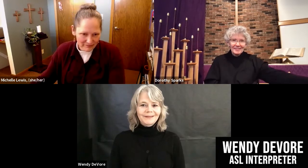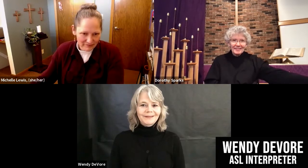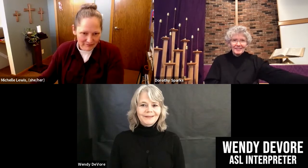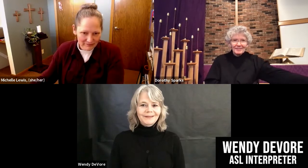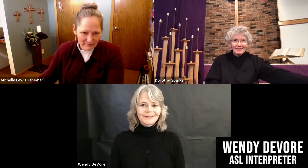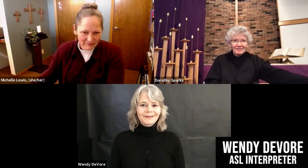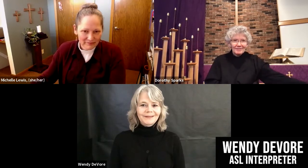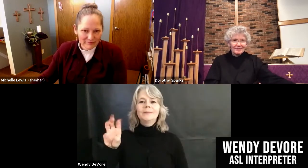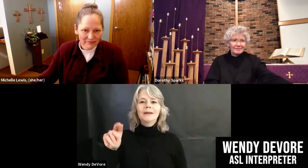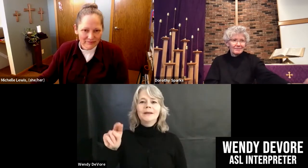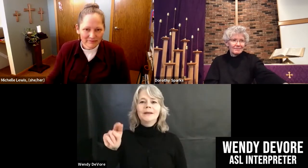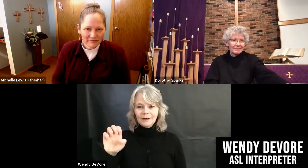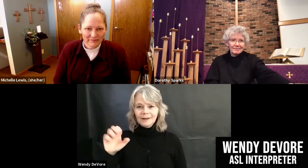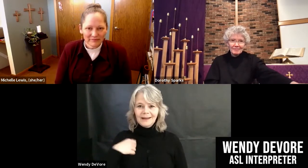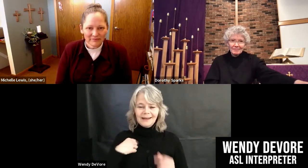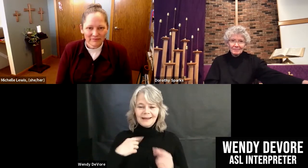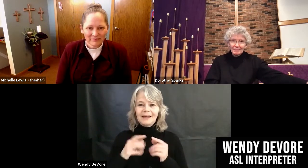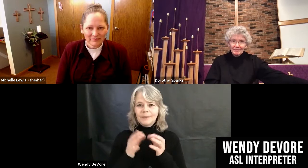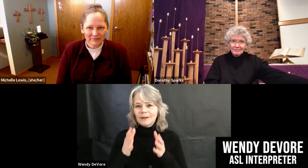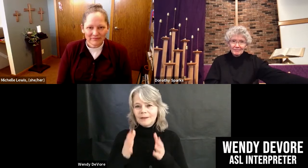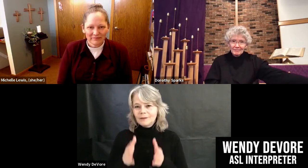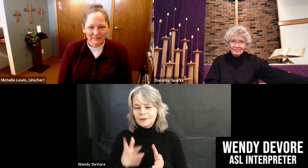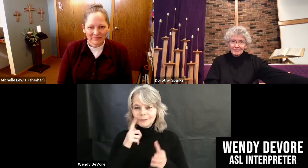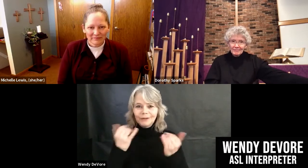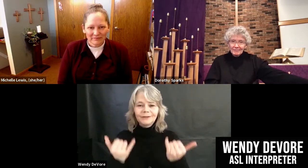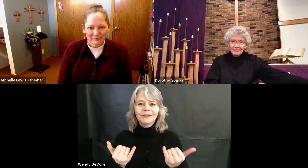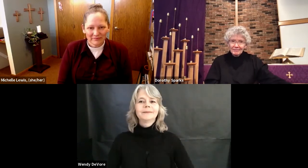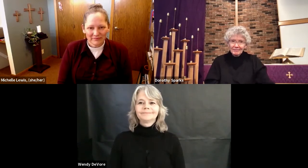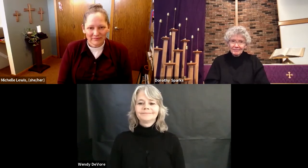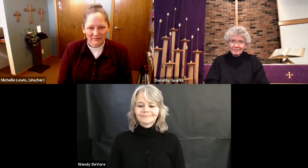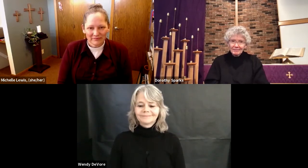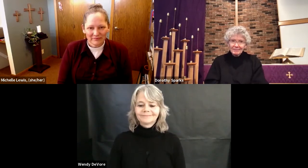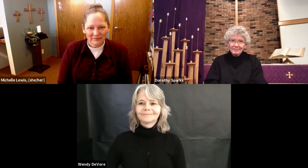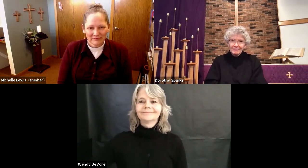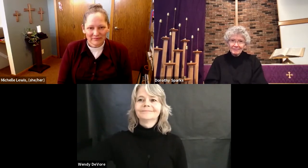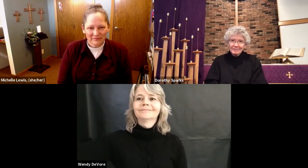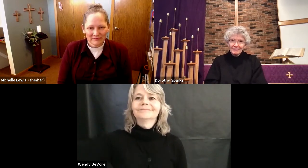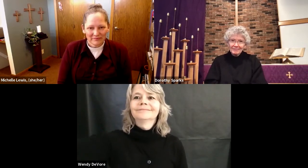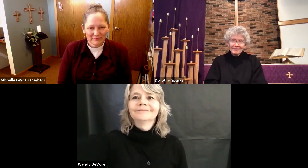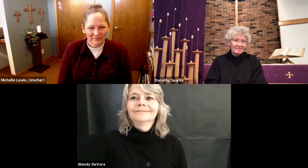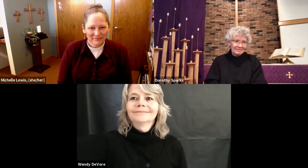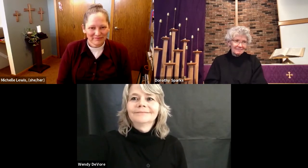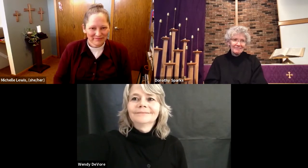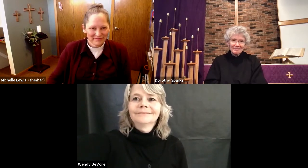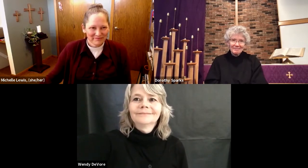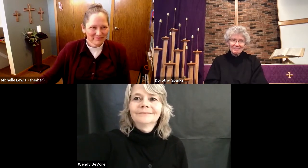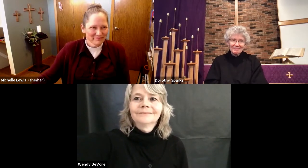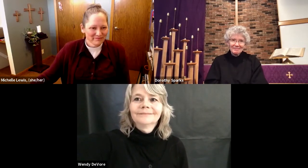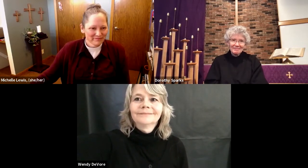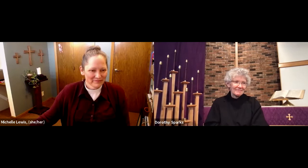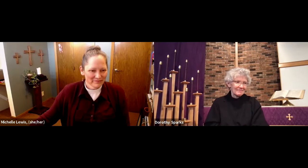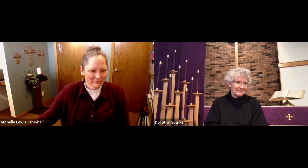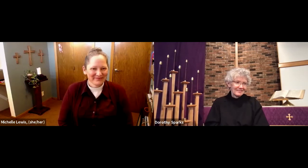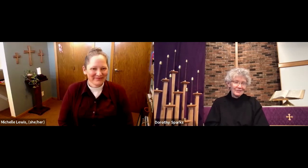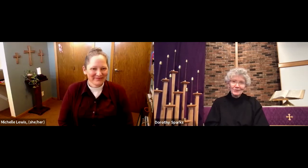And hello, my name is Wendy, DeVore, and I am the interpreter for today.